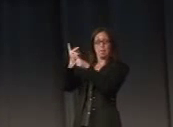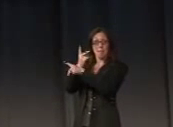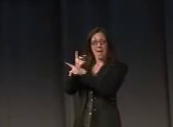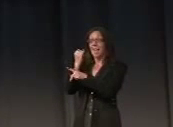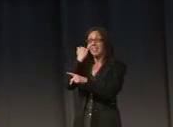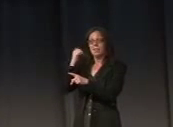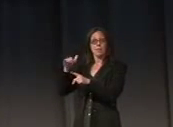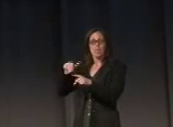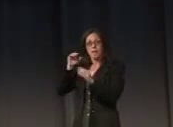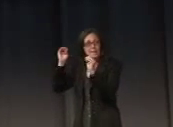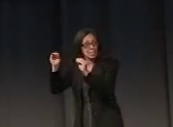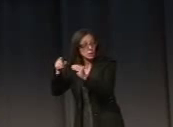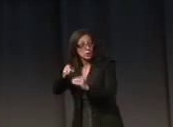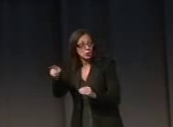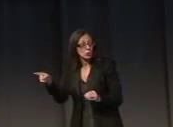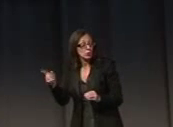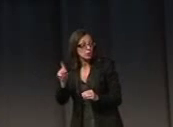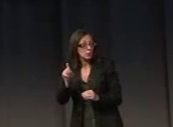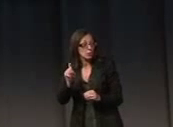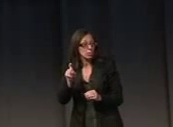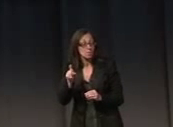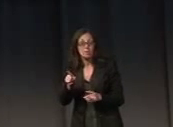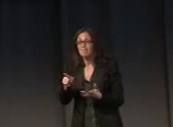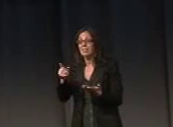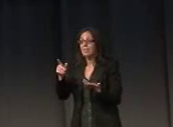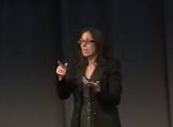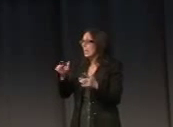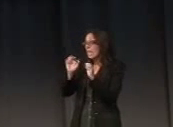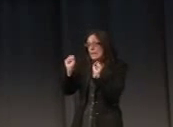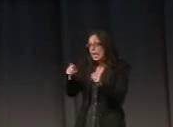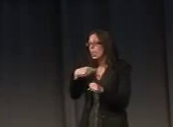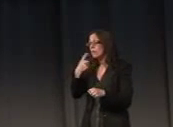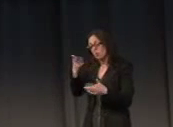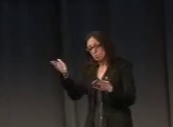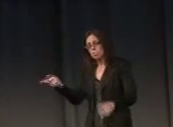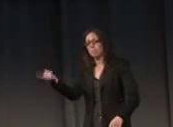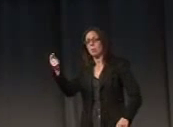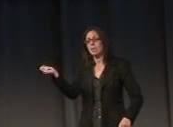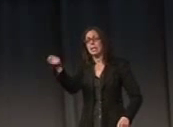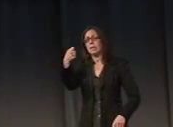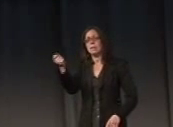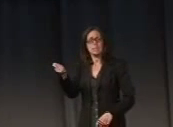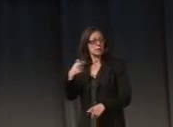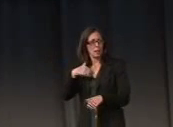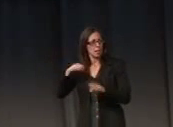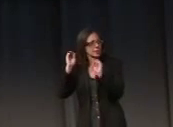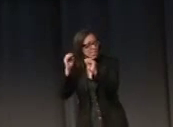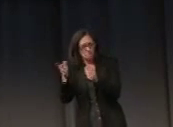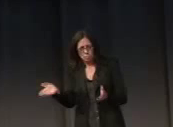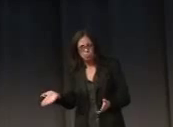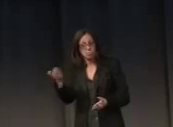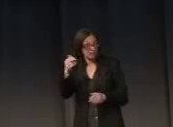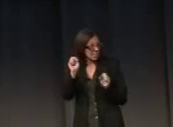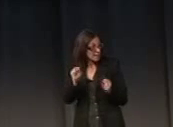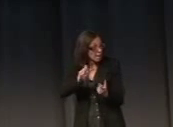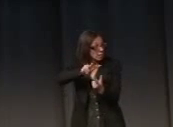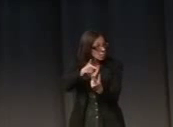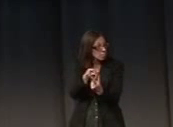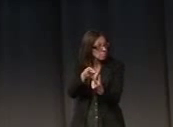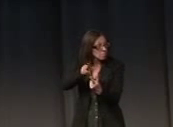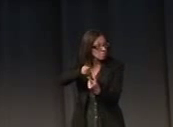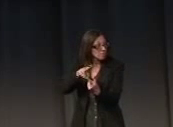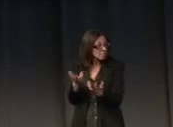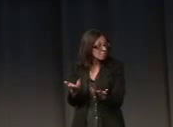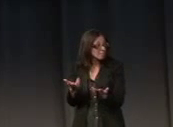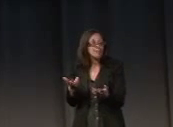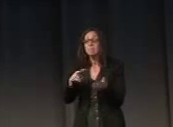the game of tennis to someone is not to teach it to him, and vice versa. On the other hand, someone who